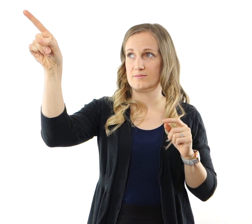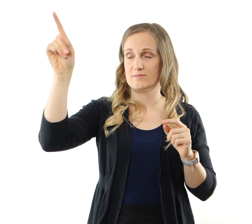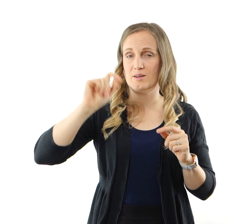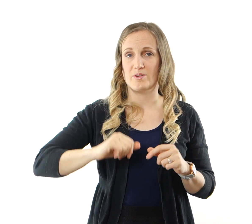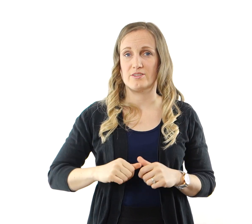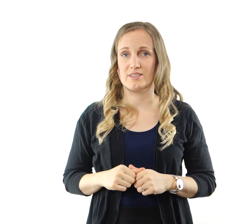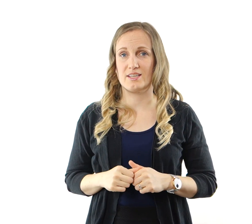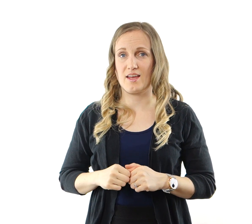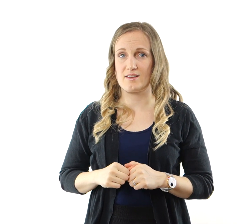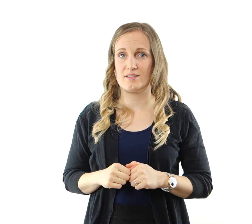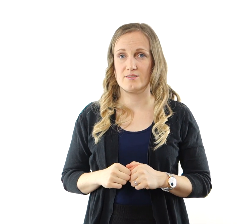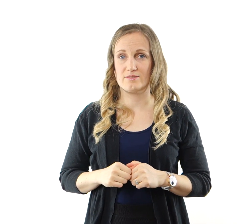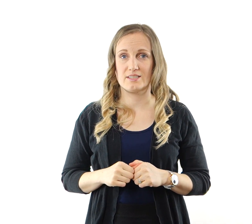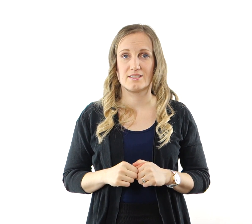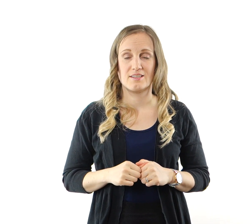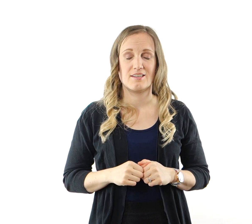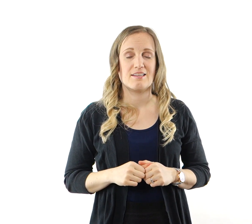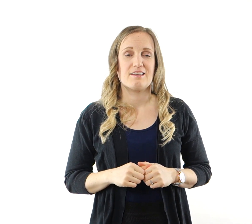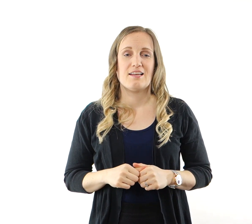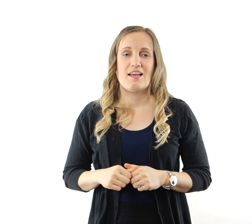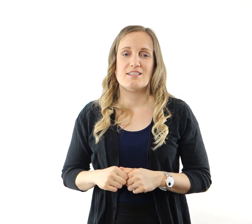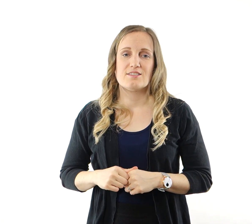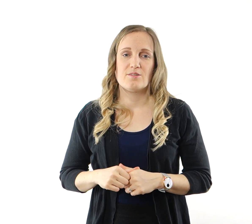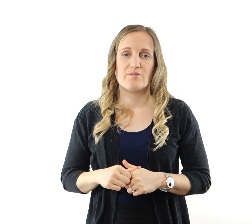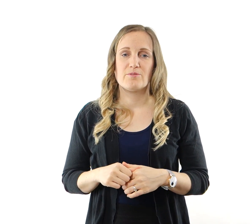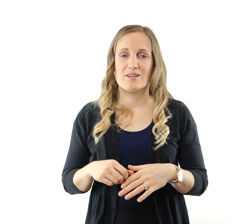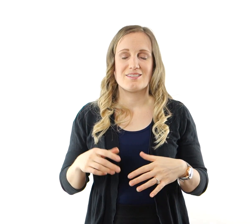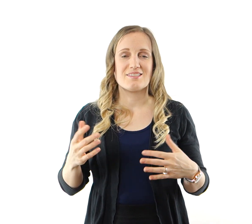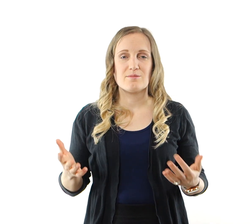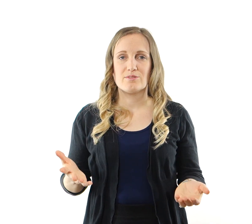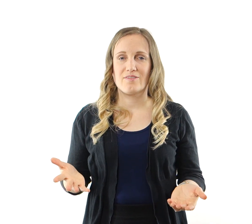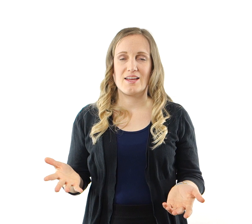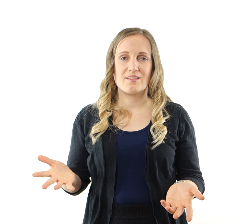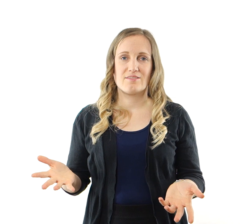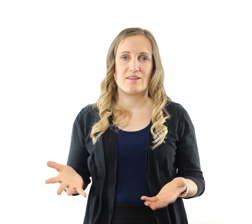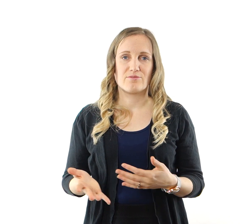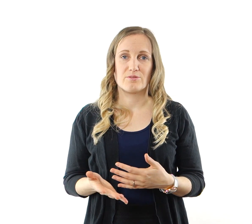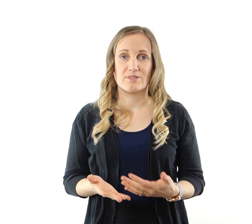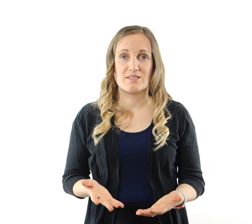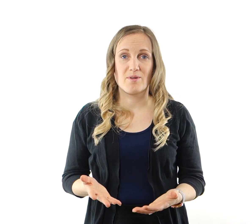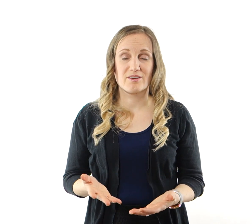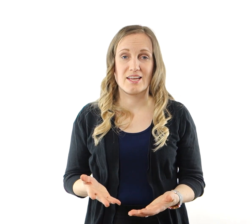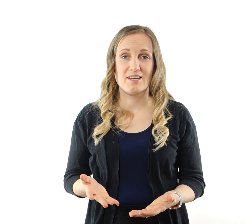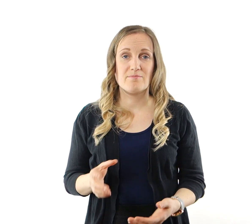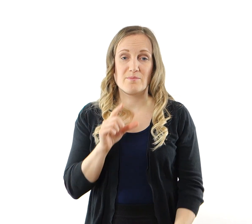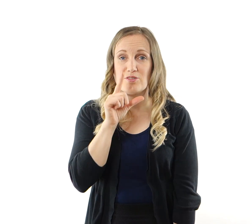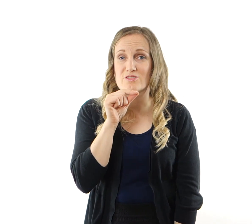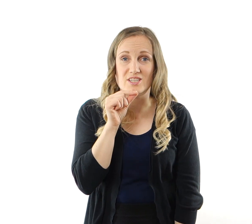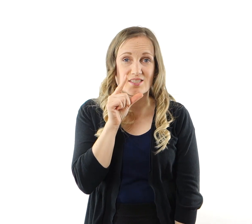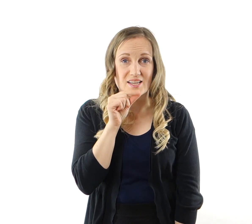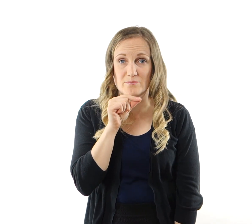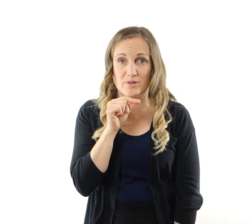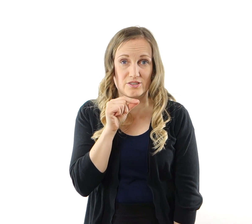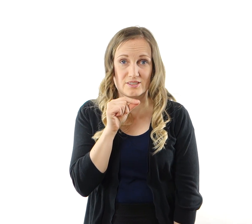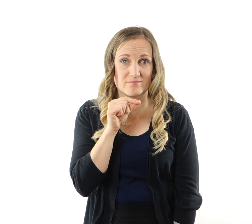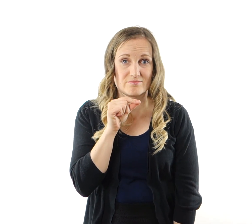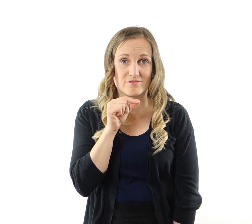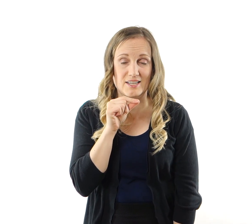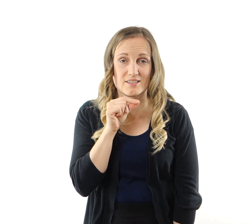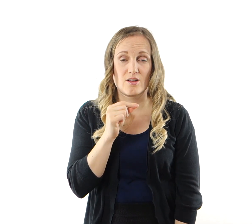at what you're looking at, right? And so if you wanted to simplify that for a really small kid, maybe you just sign bird, right?